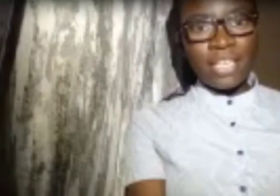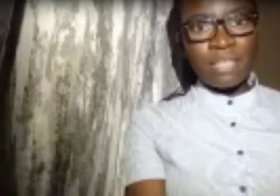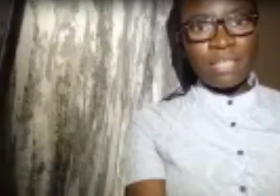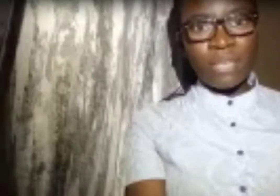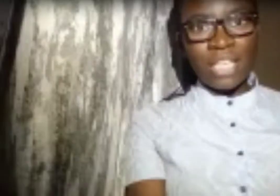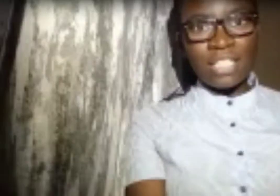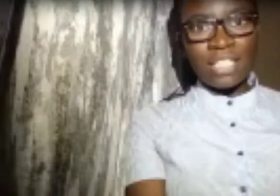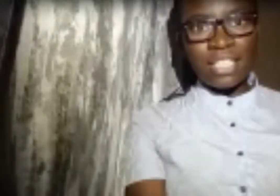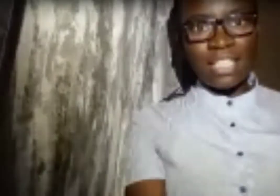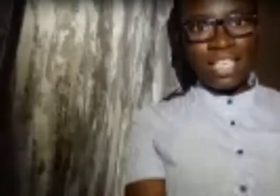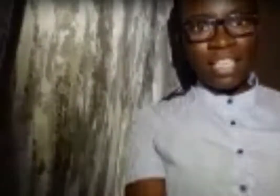easy.